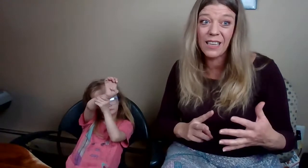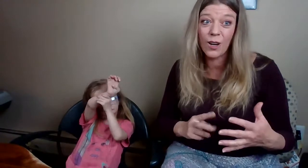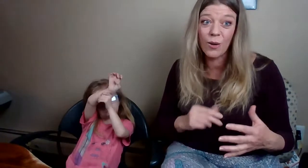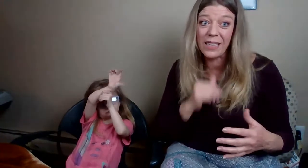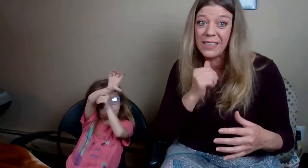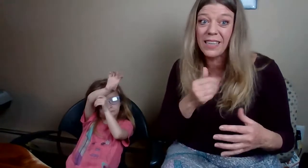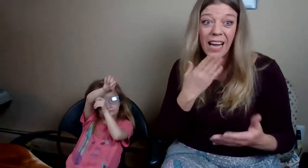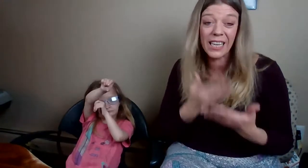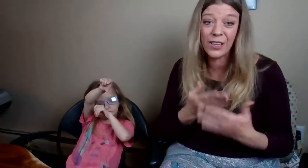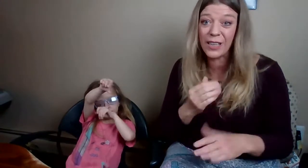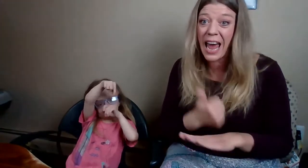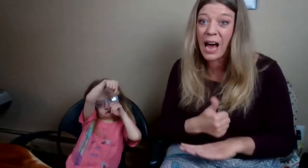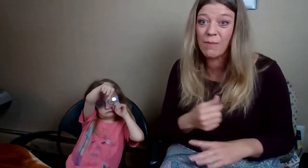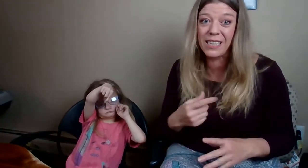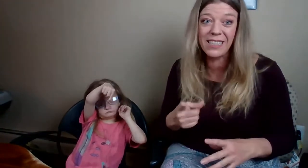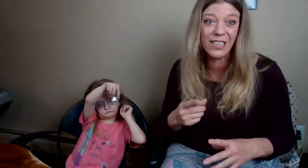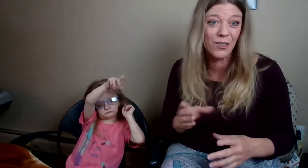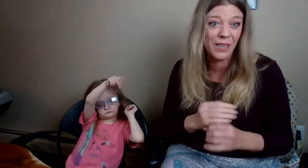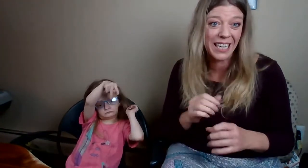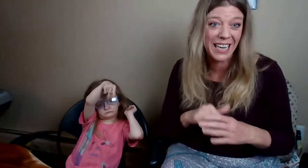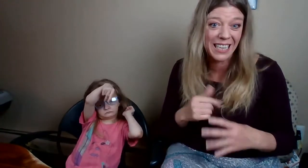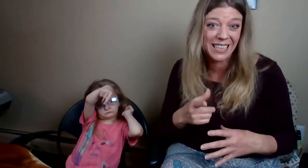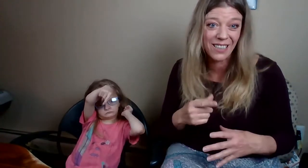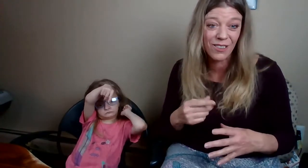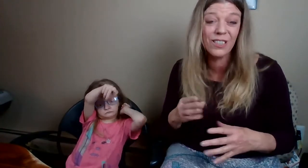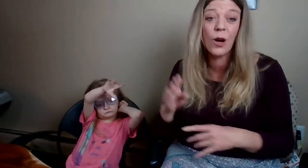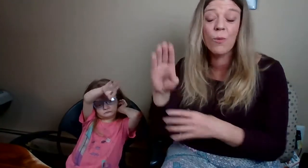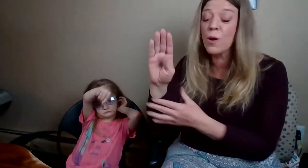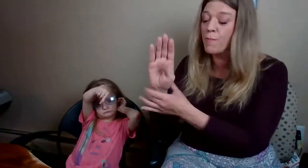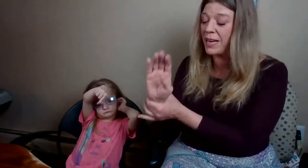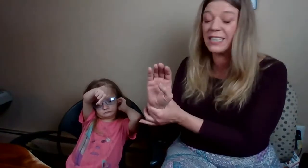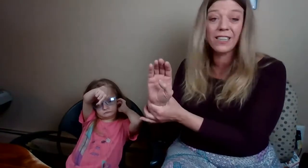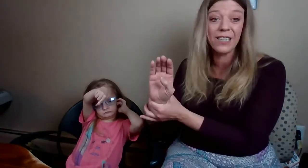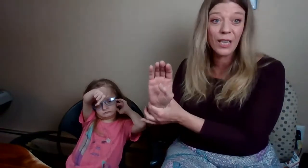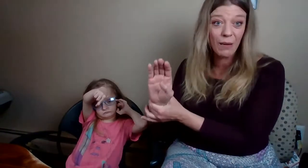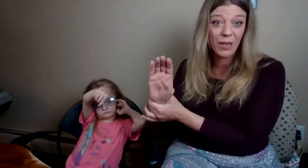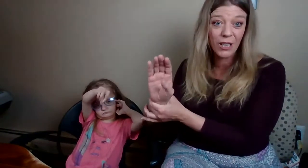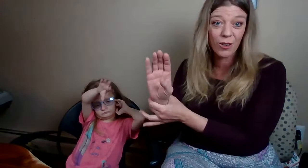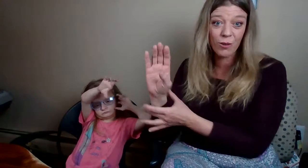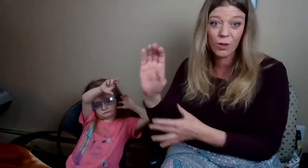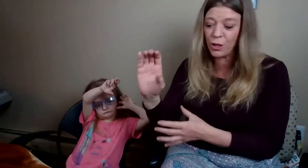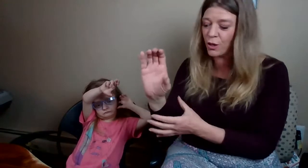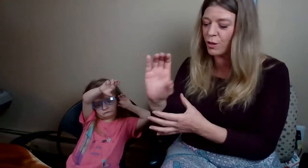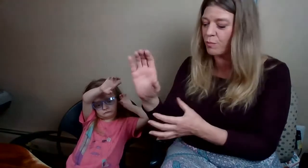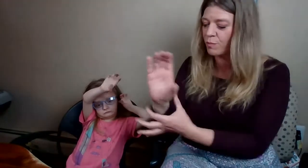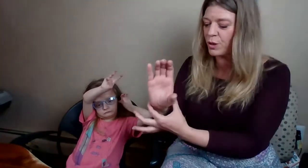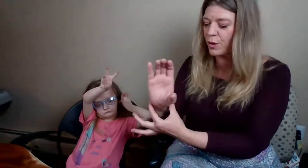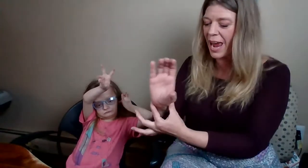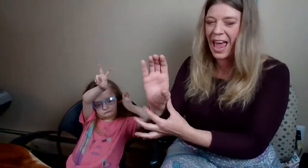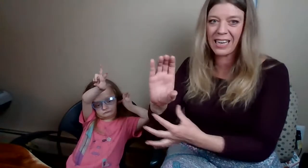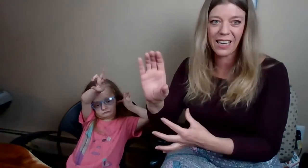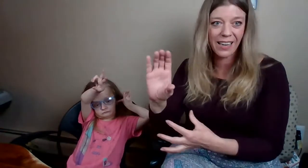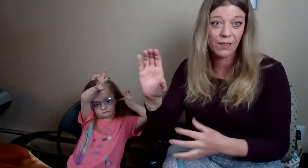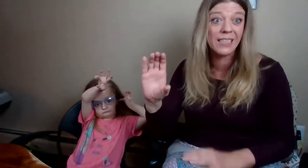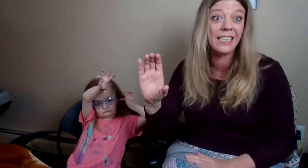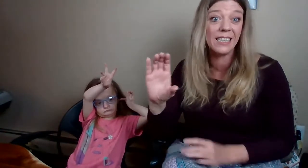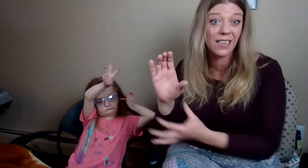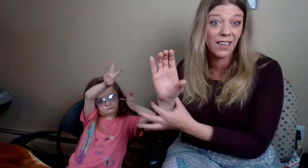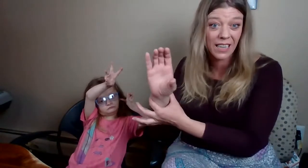so it's not a good habit to get into. So make sure you're keeping your hand kind of still,